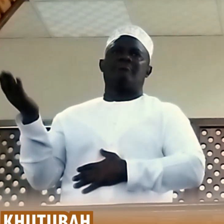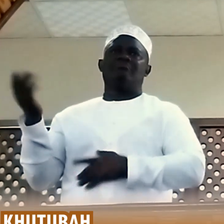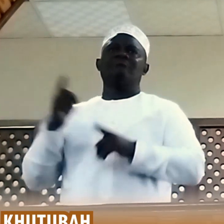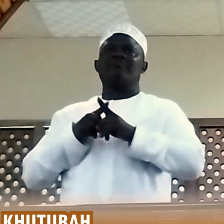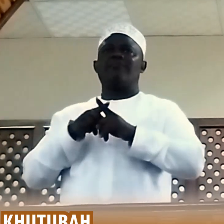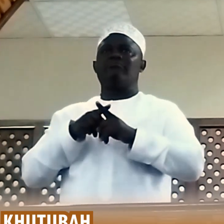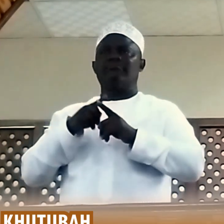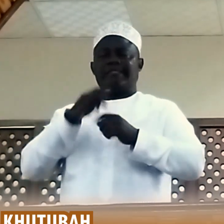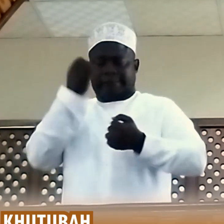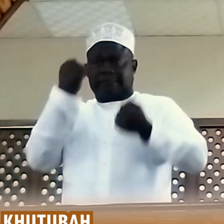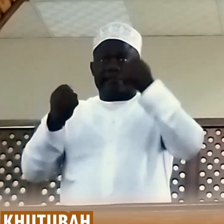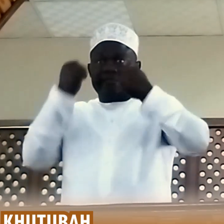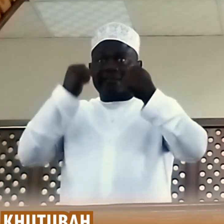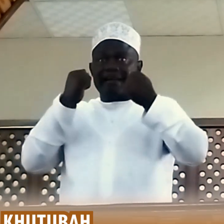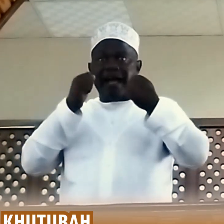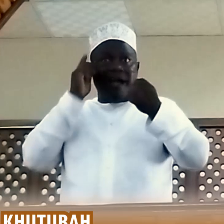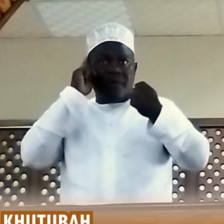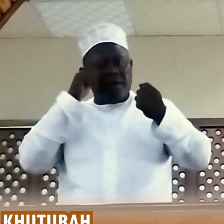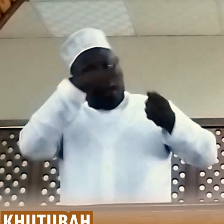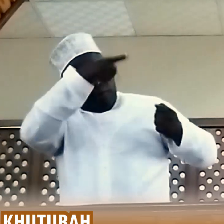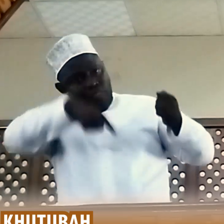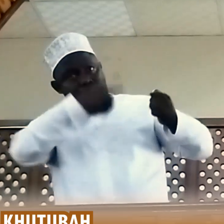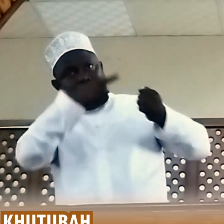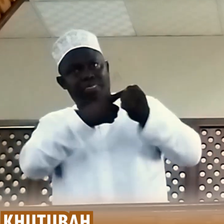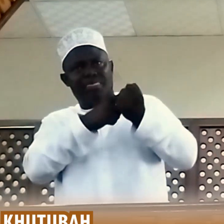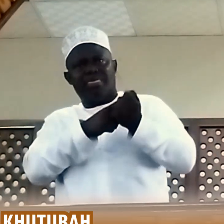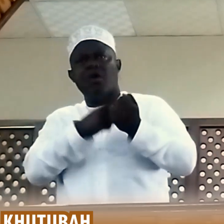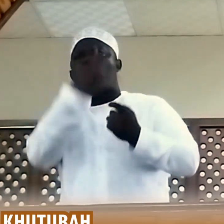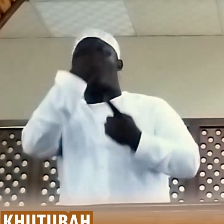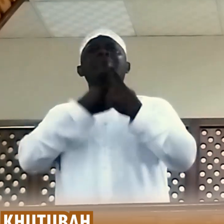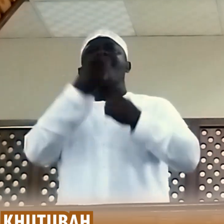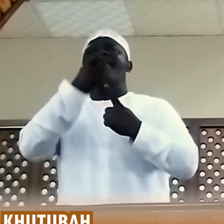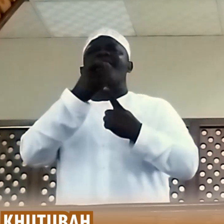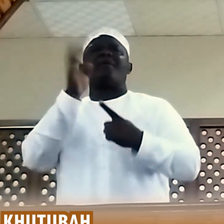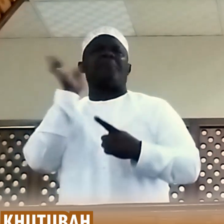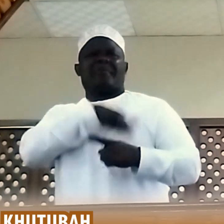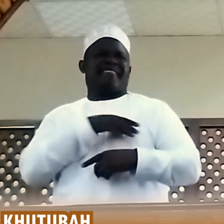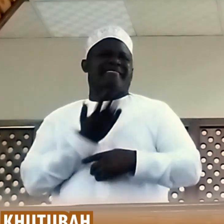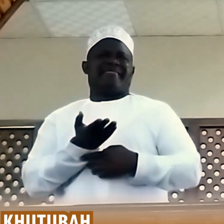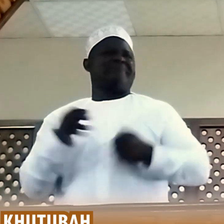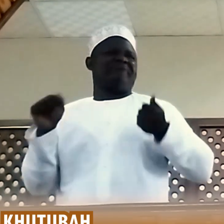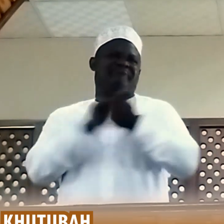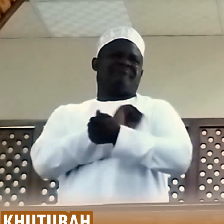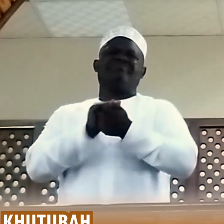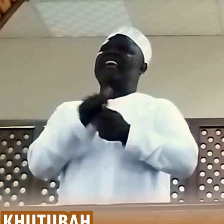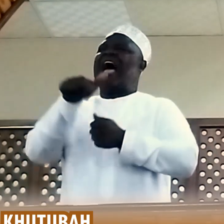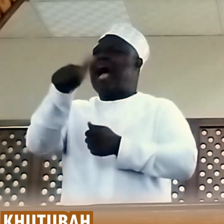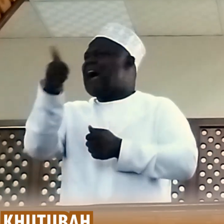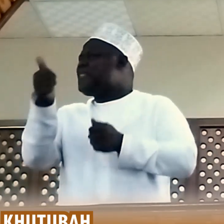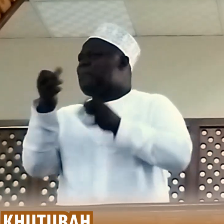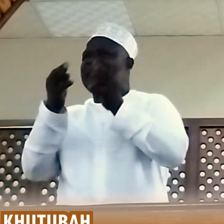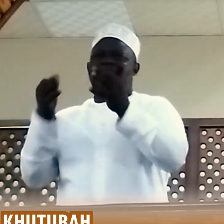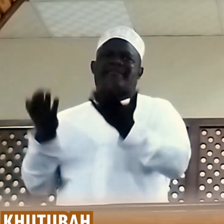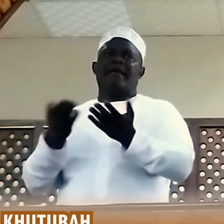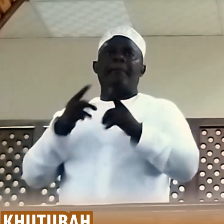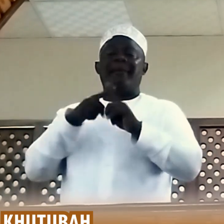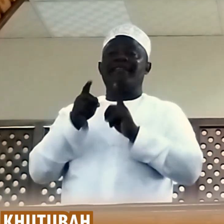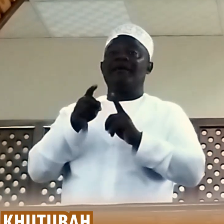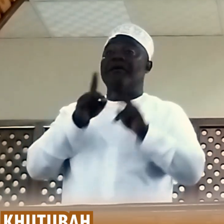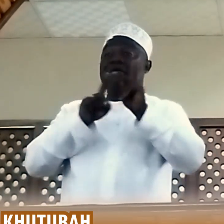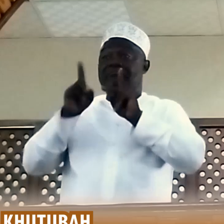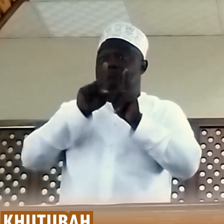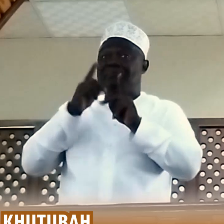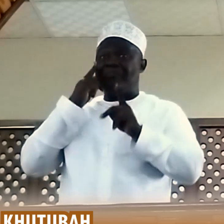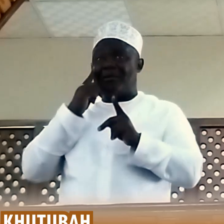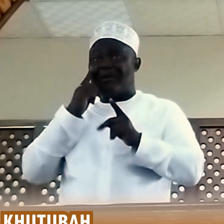Mpira gy'emmotoka negikola mwezi gumu nga tegirina maanyi n'ebirala bingi naye abantu bagira